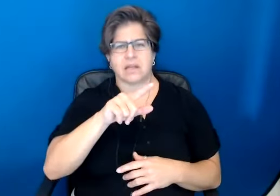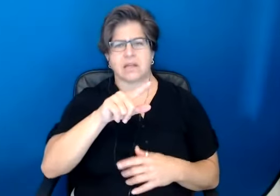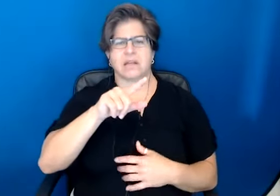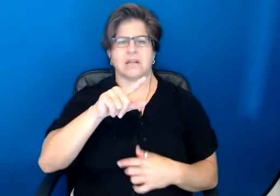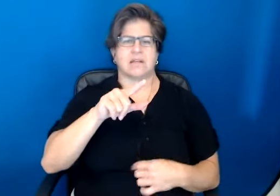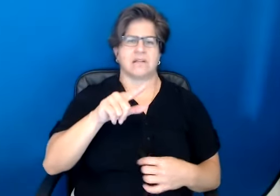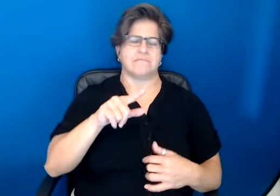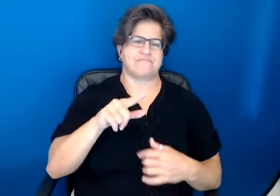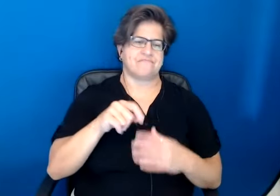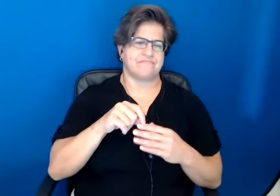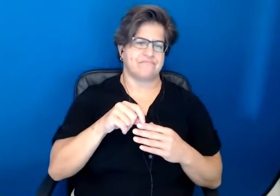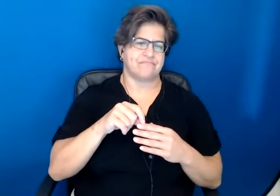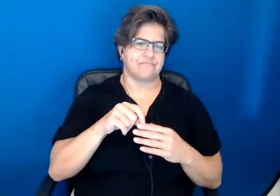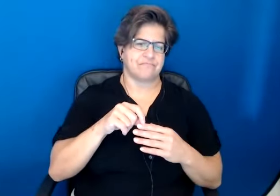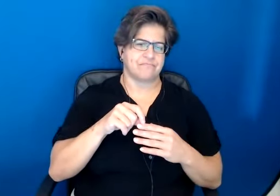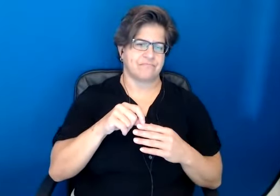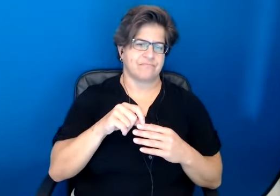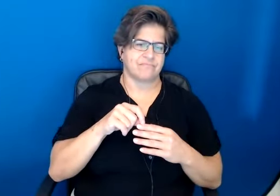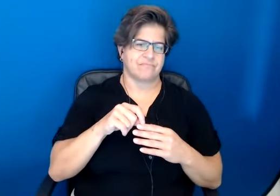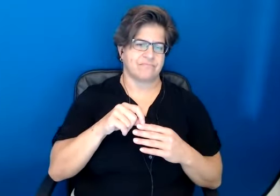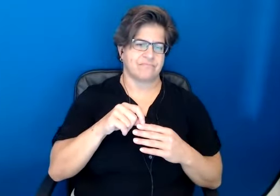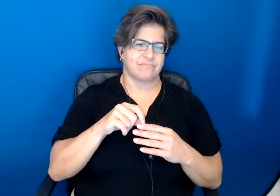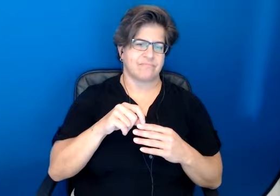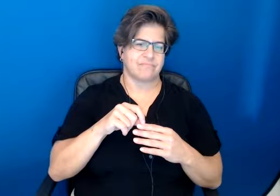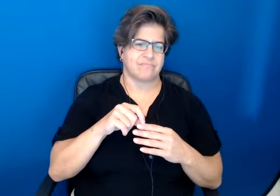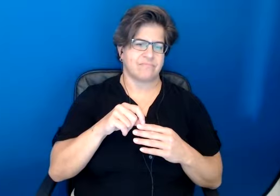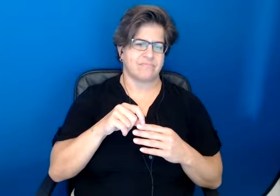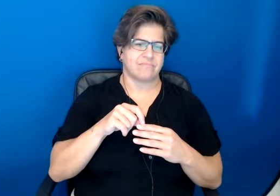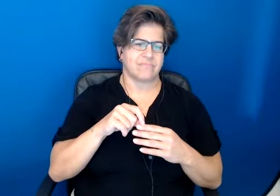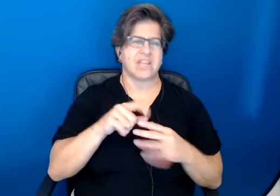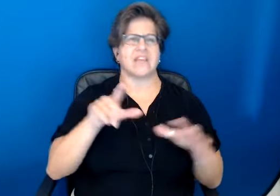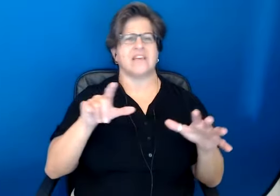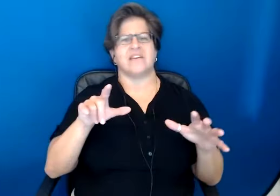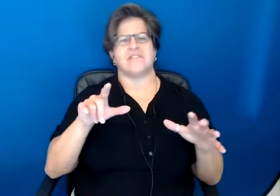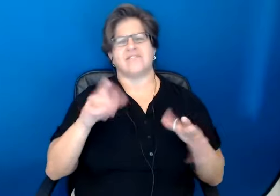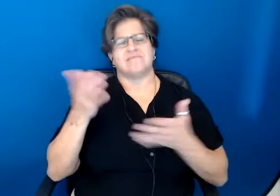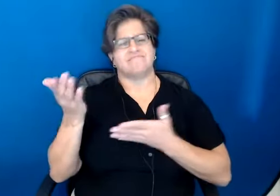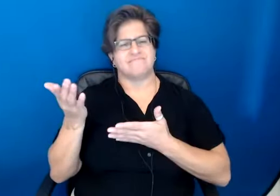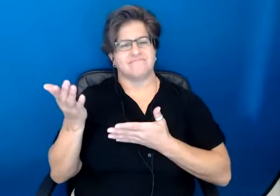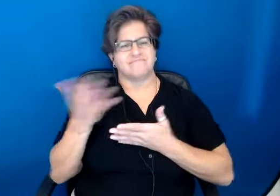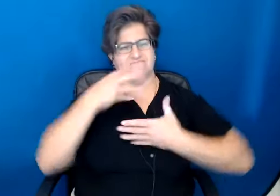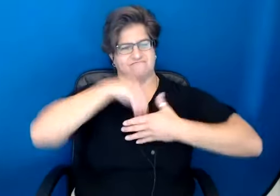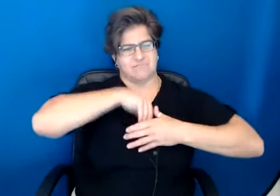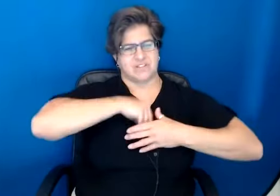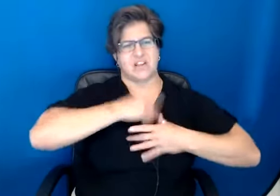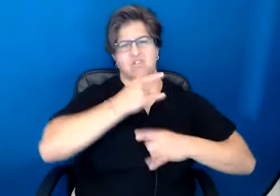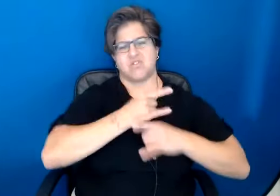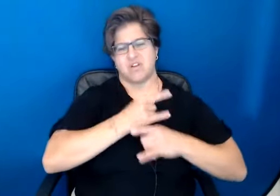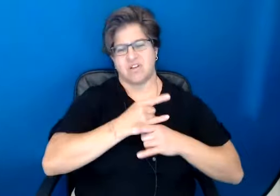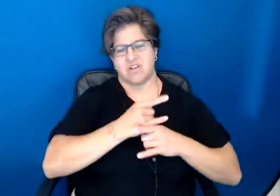ever called himself an alcoholic. But he left when I was 9, and my mother's drinking took off. And my mother was